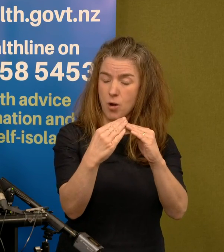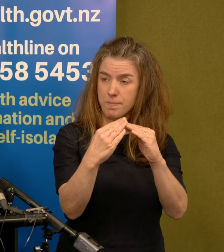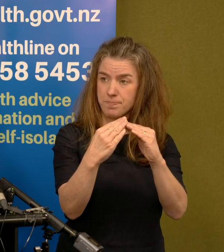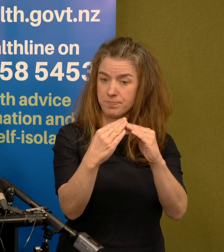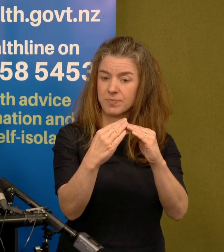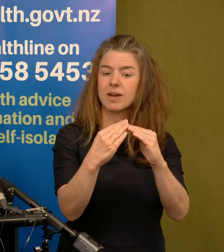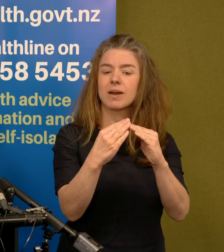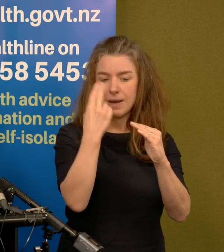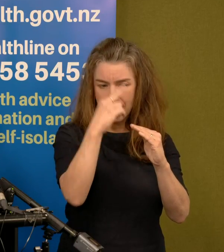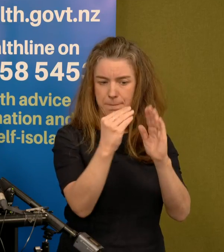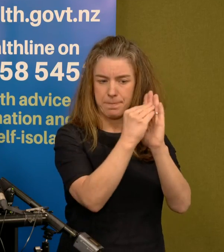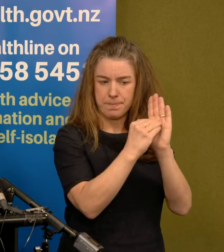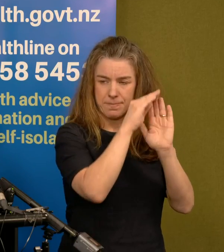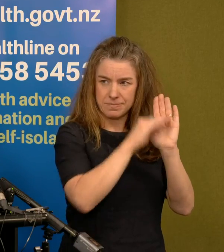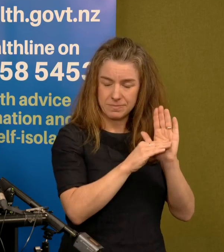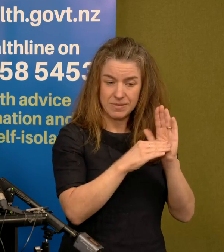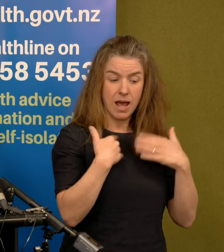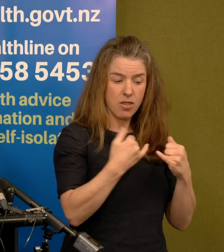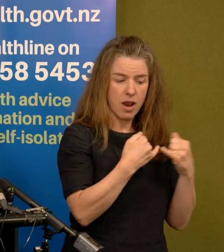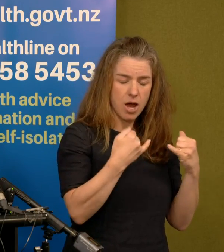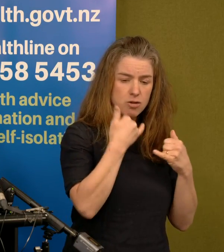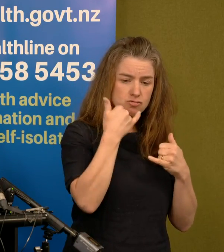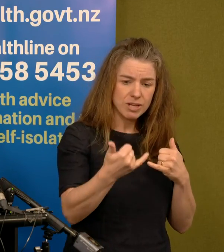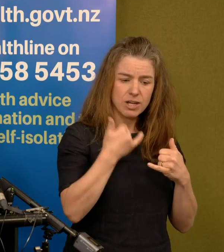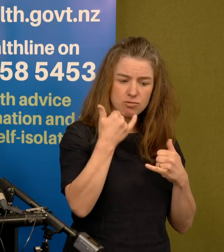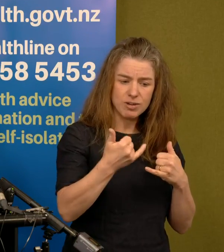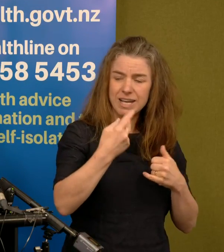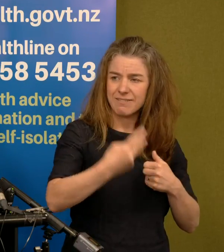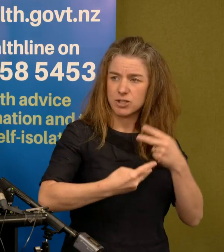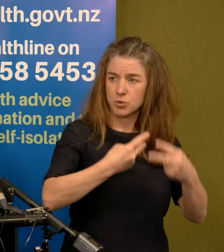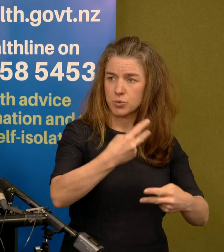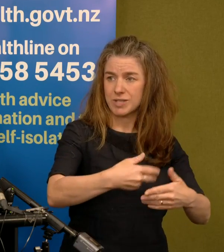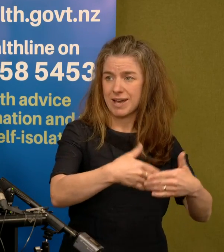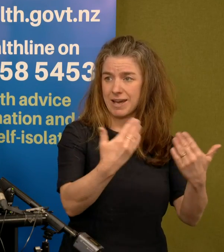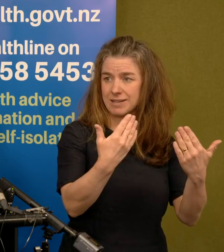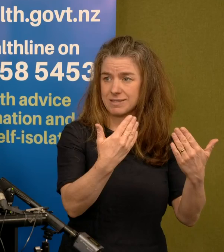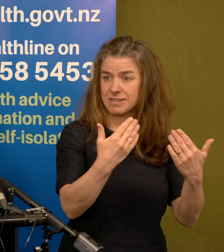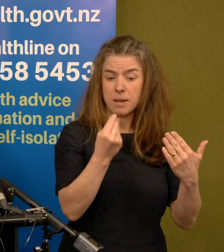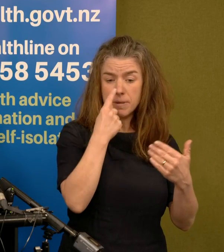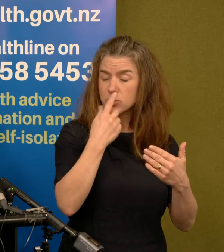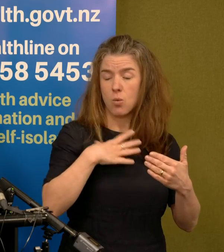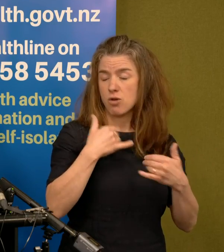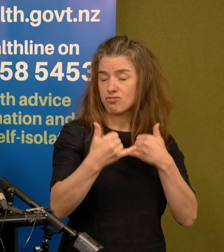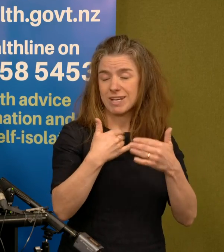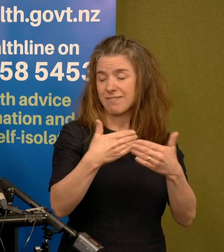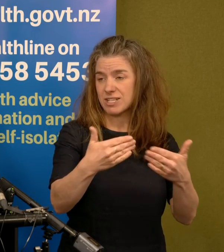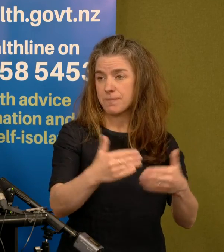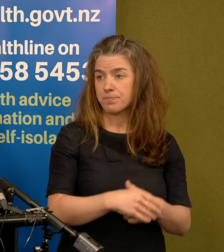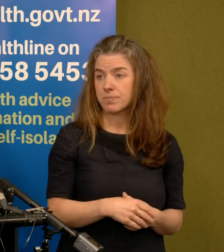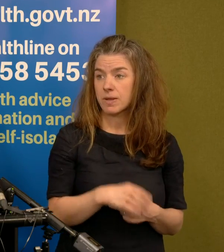of days. Some don't need or want that. They're just registered. The people who are the close contacts